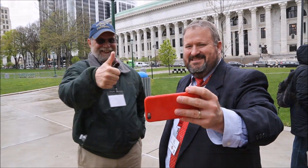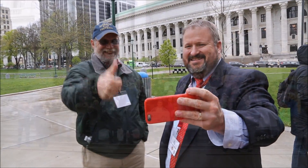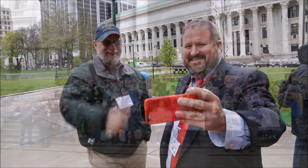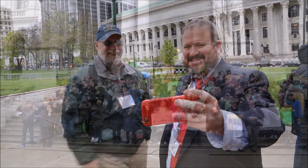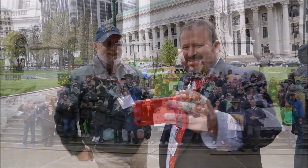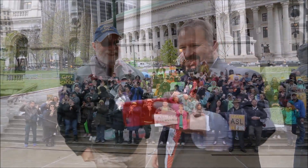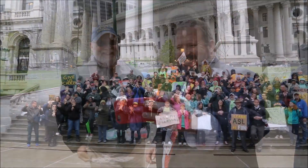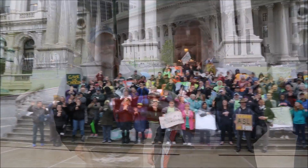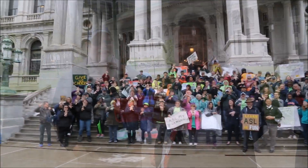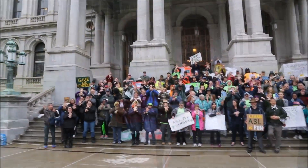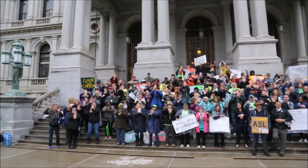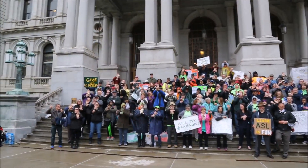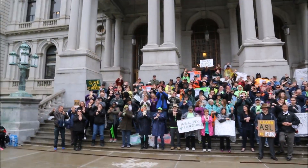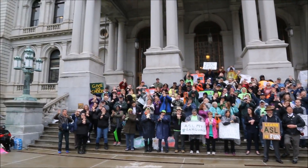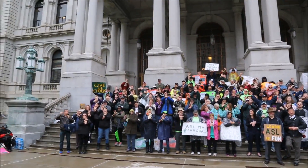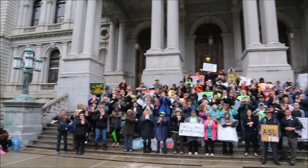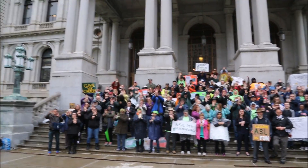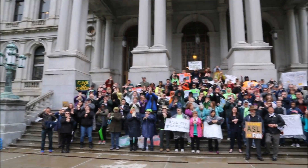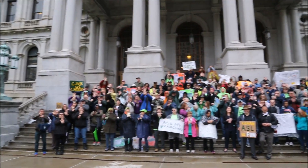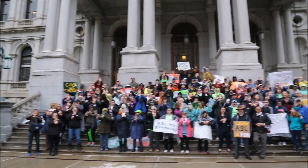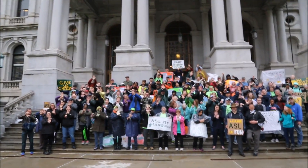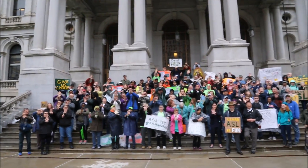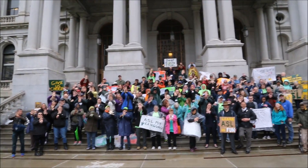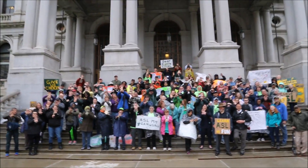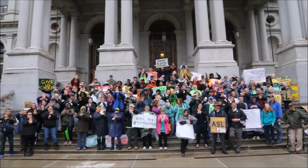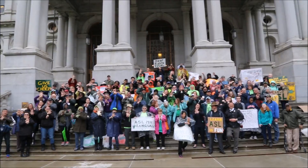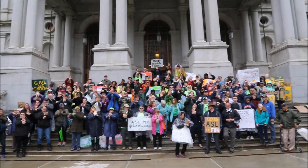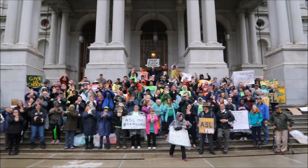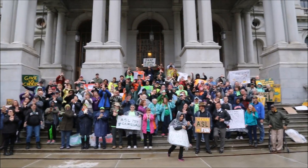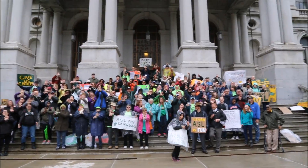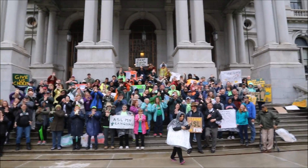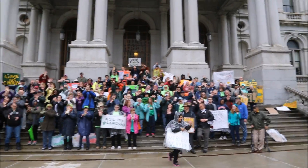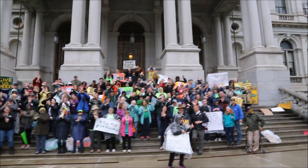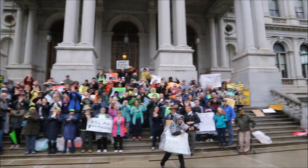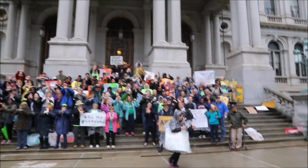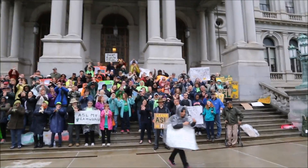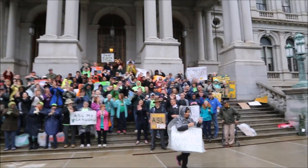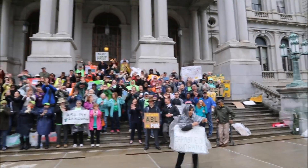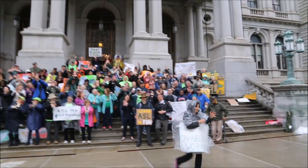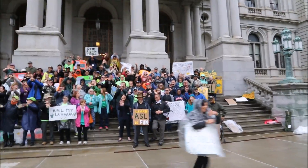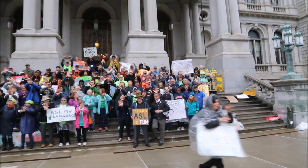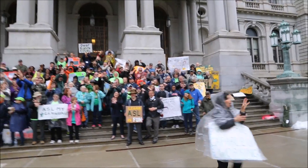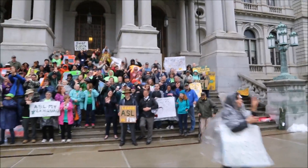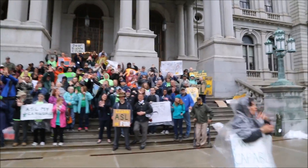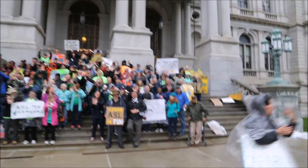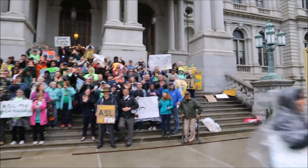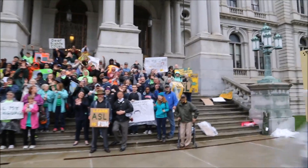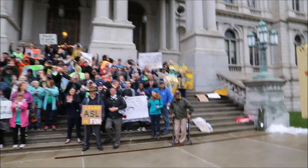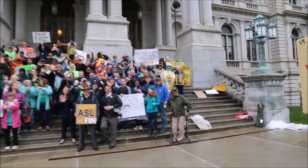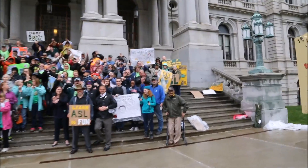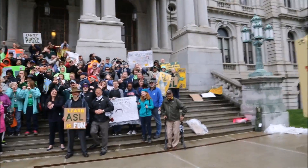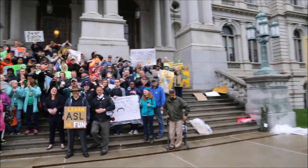who use this for access when they travel so they can understand what's going on in the world. It's important to have